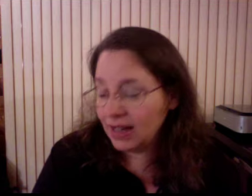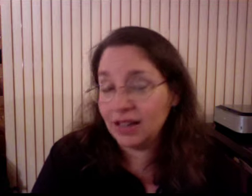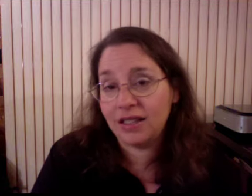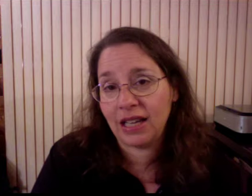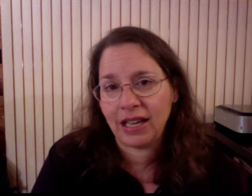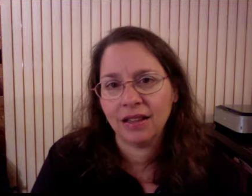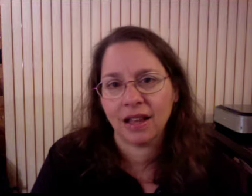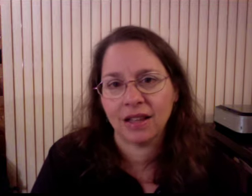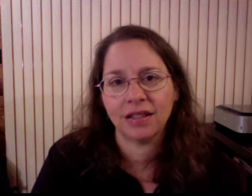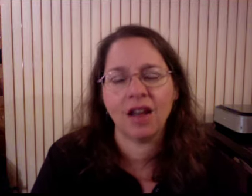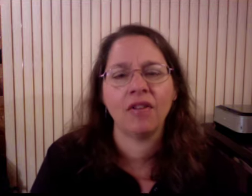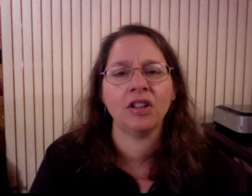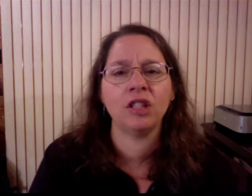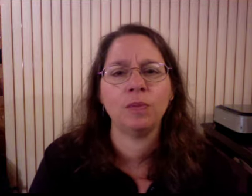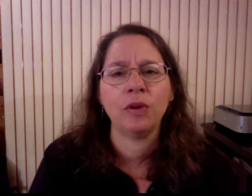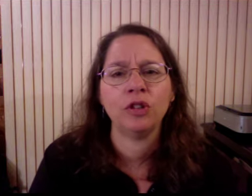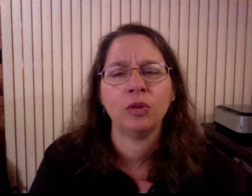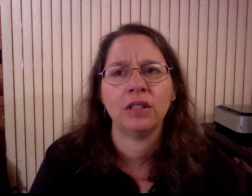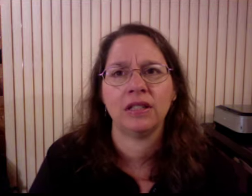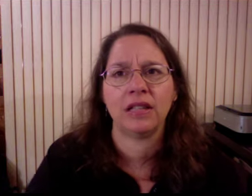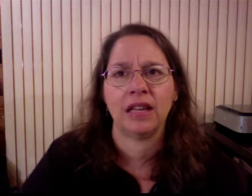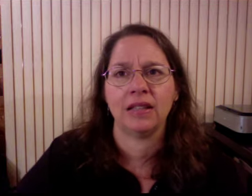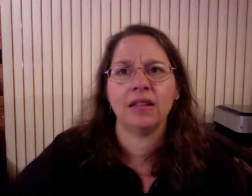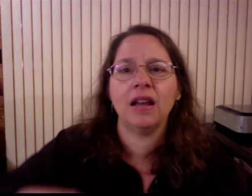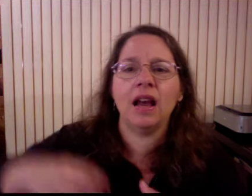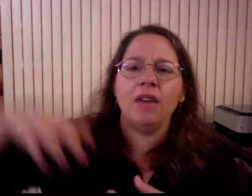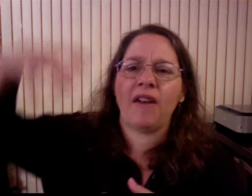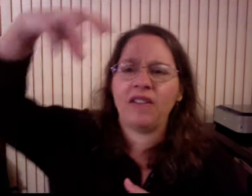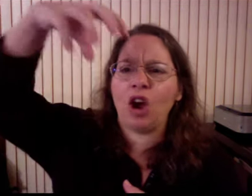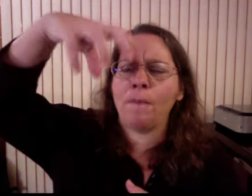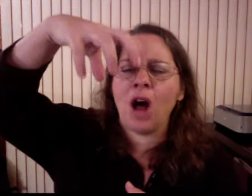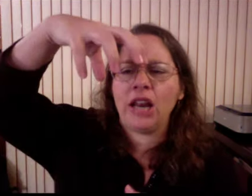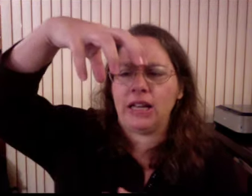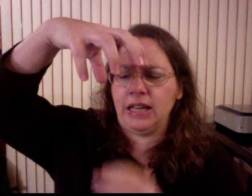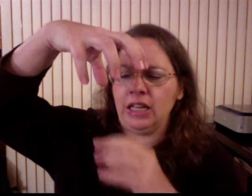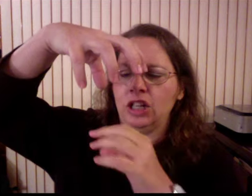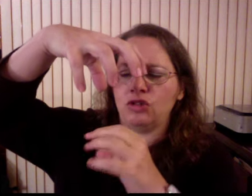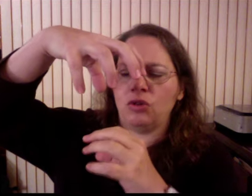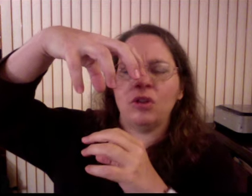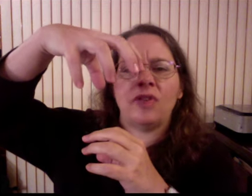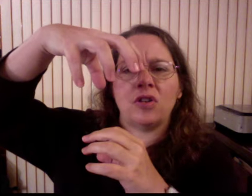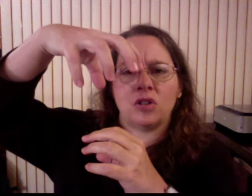To heal us of our spiritual disease of having our body in control of our soul,